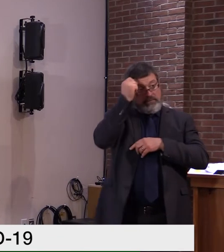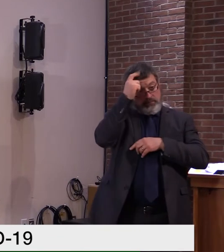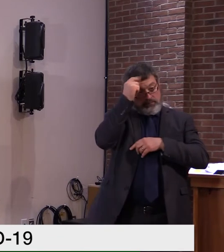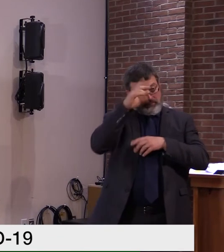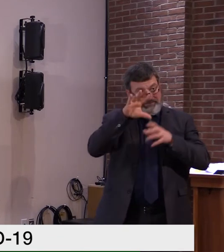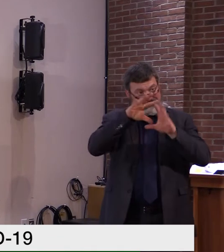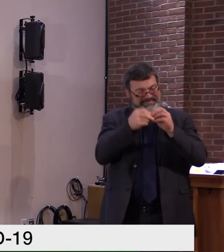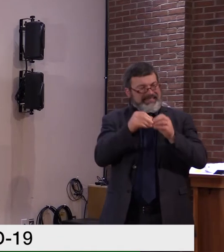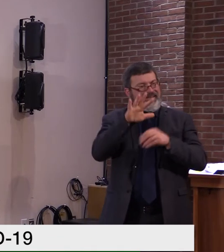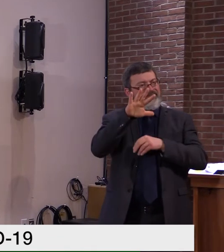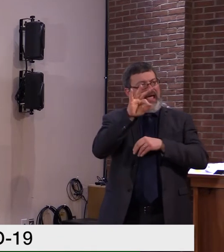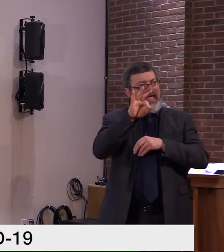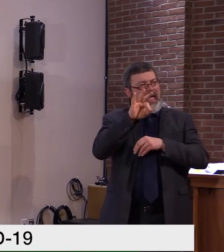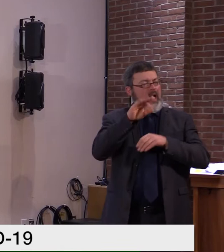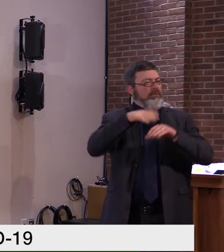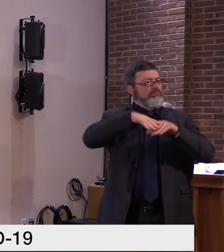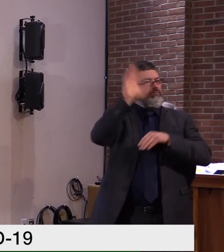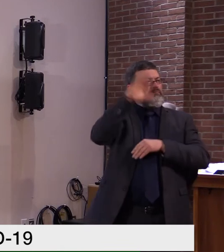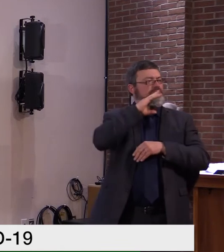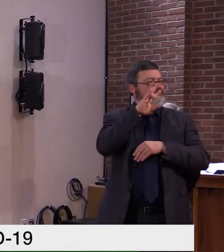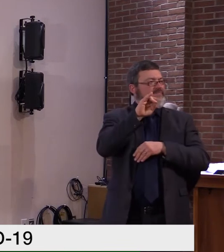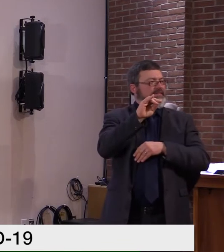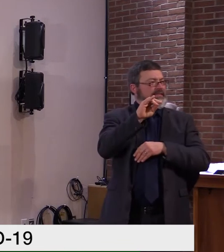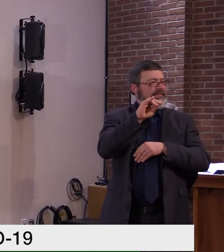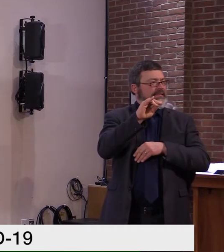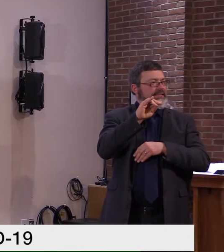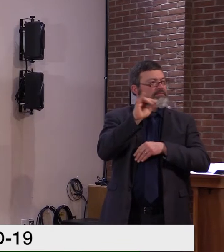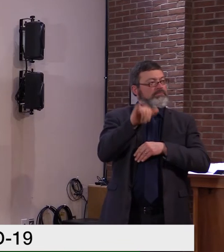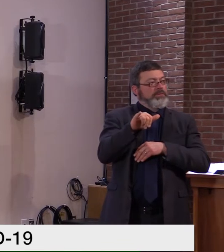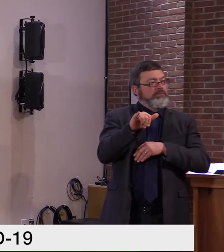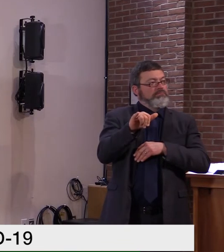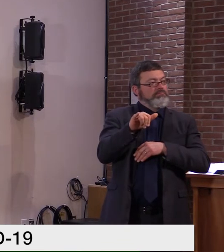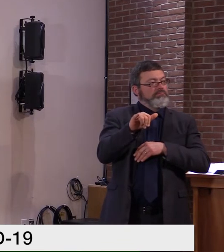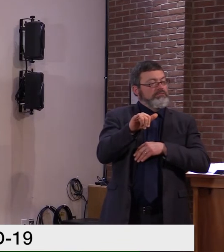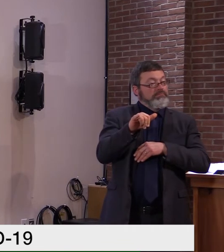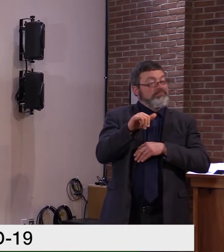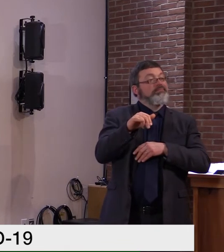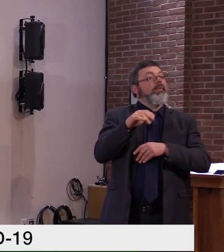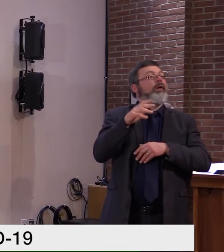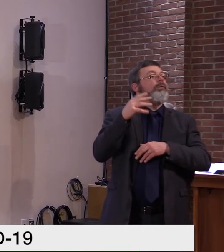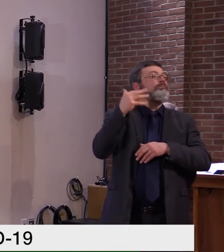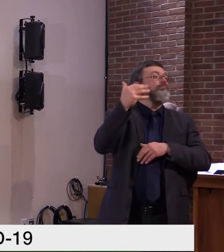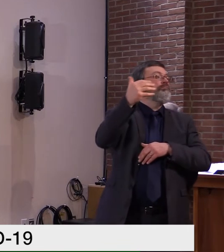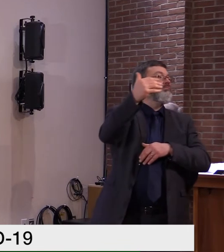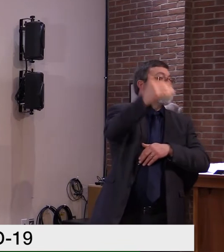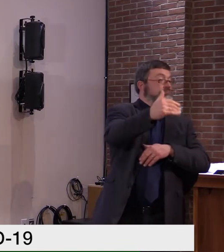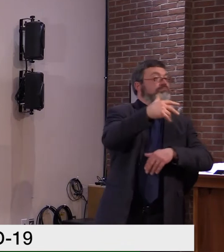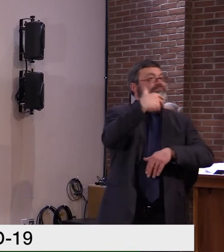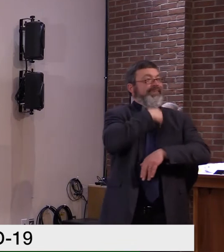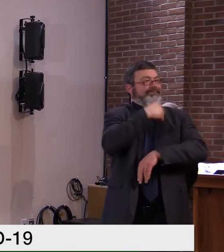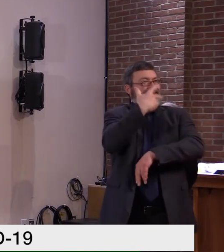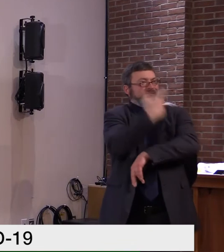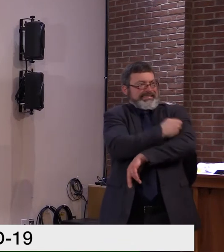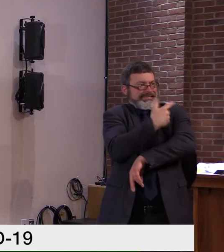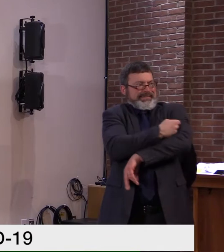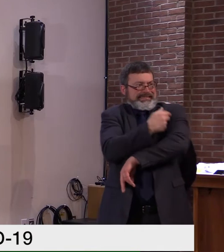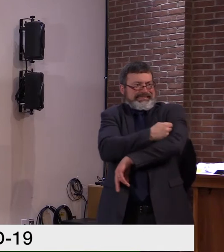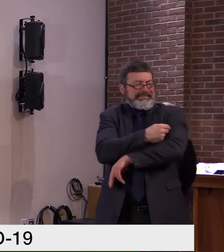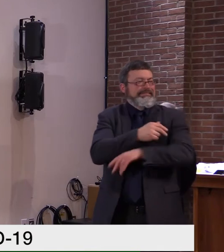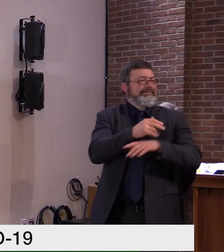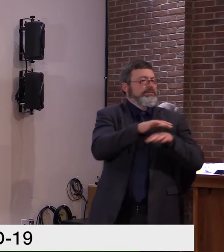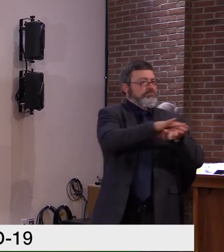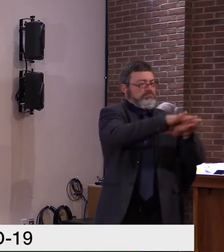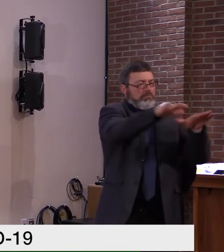continue your work, social gathering, educational, and travel restrictions? And if so,